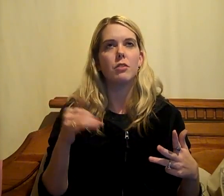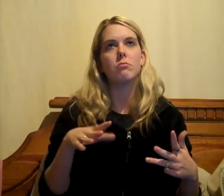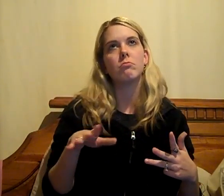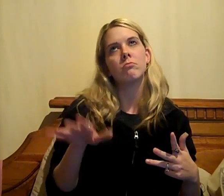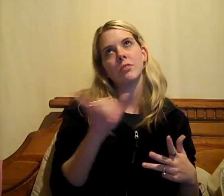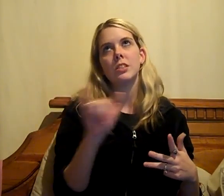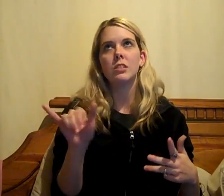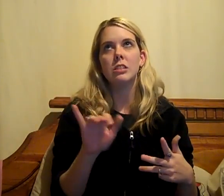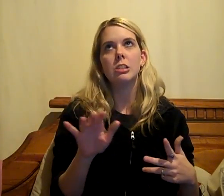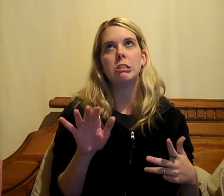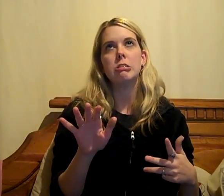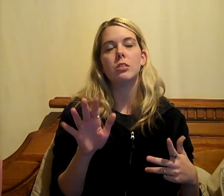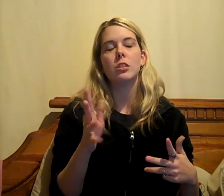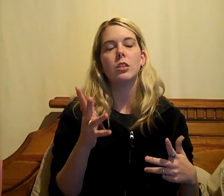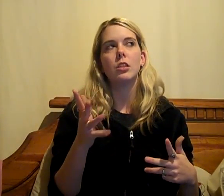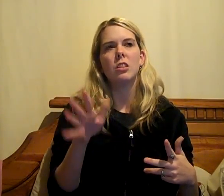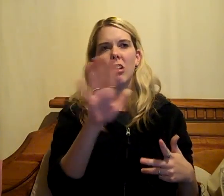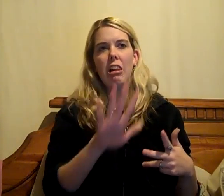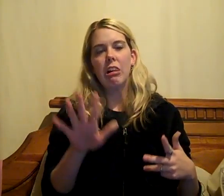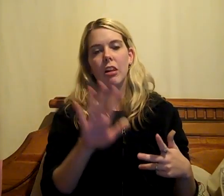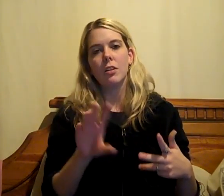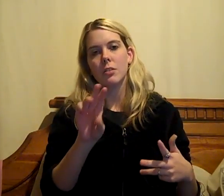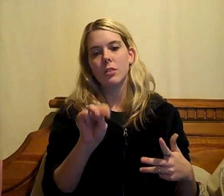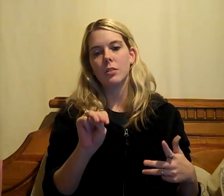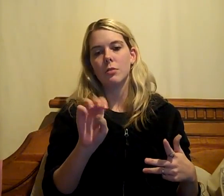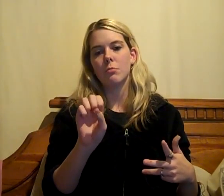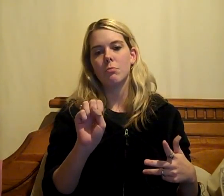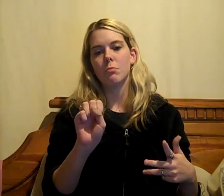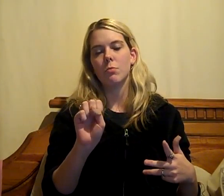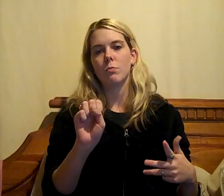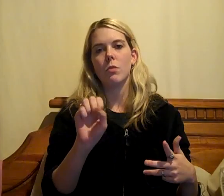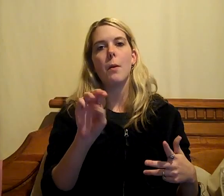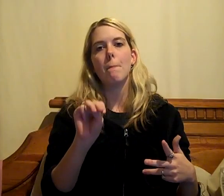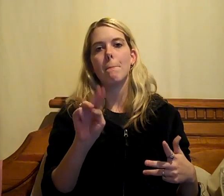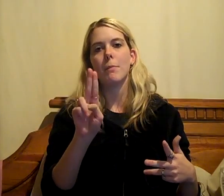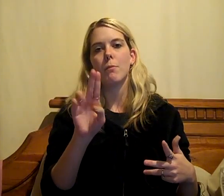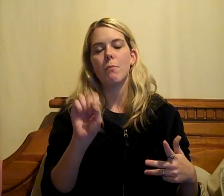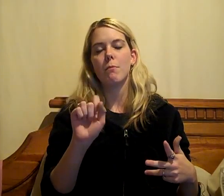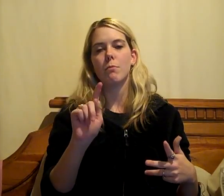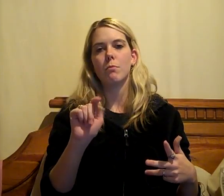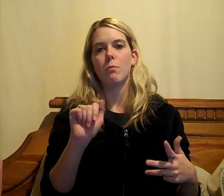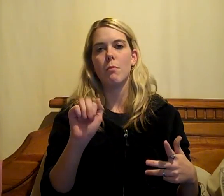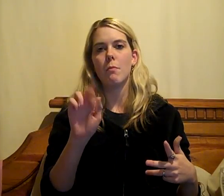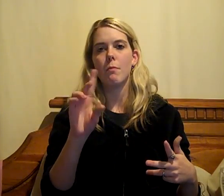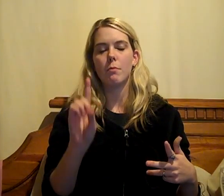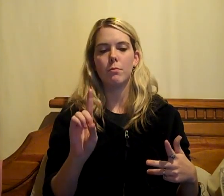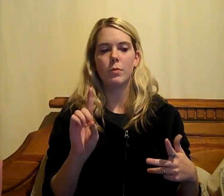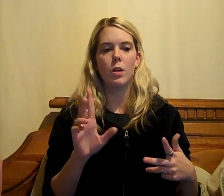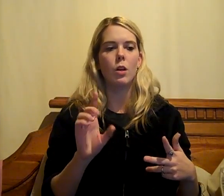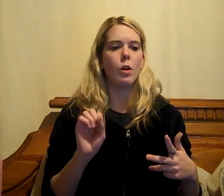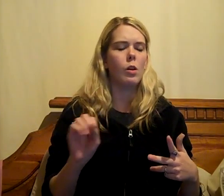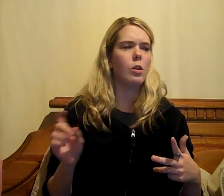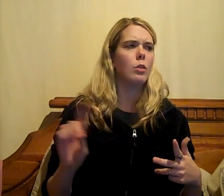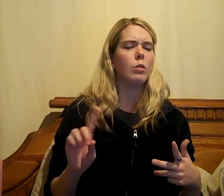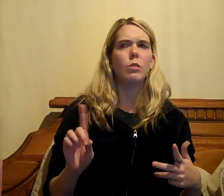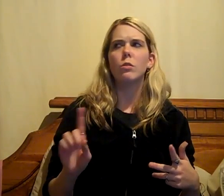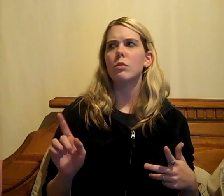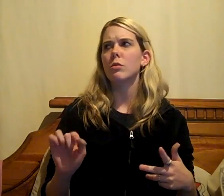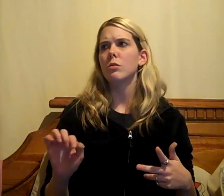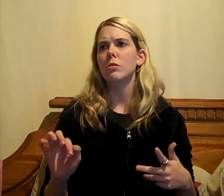yellow. Okay, so where the heck? I don't know where anything